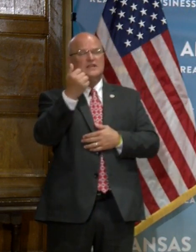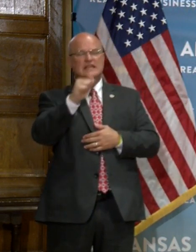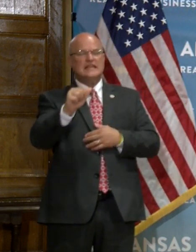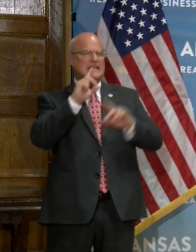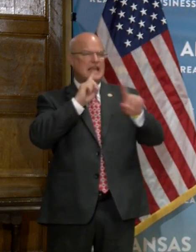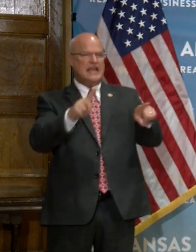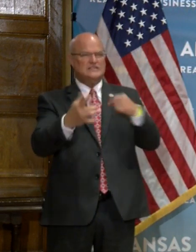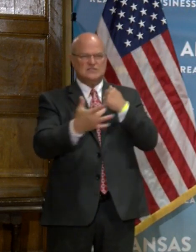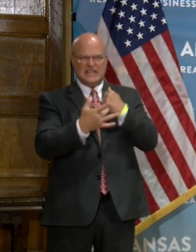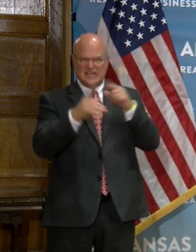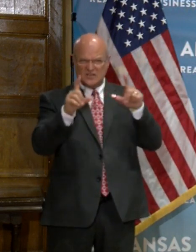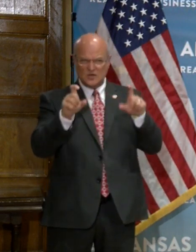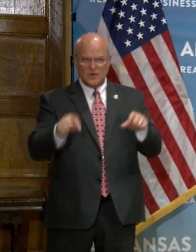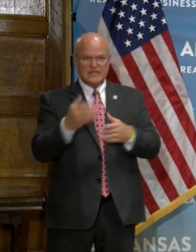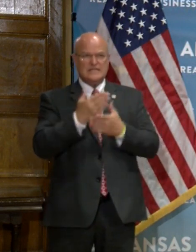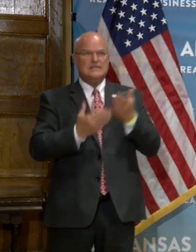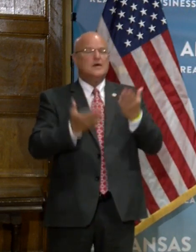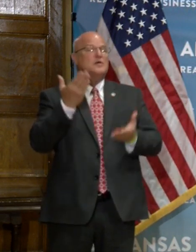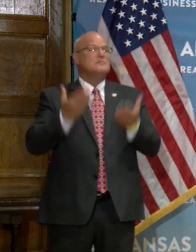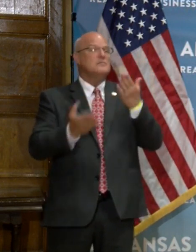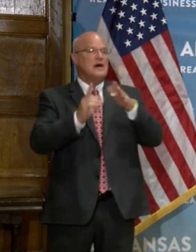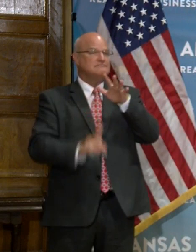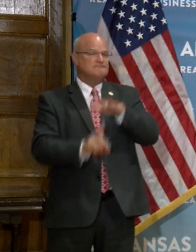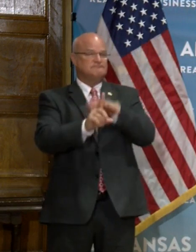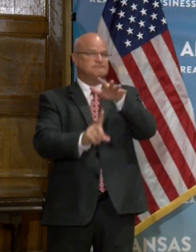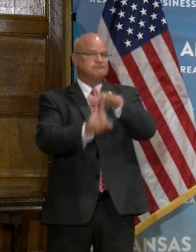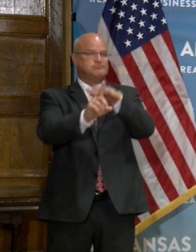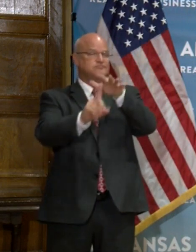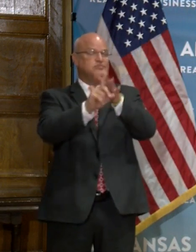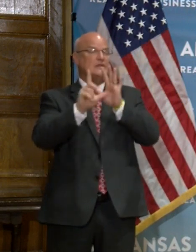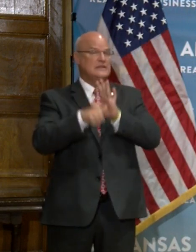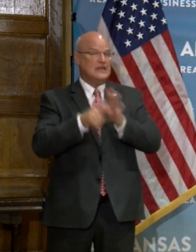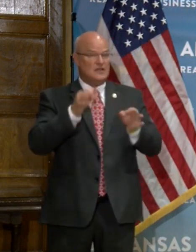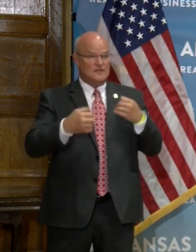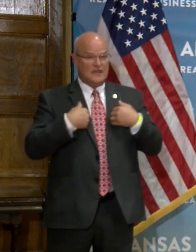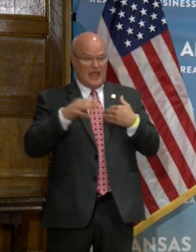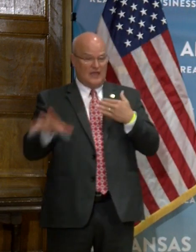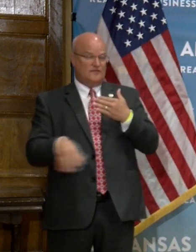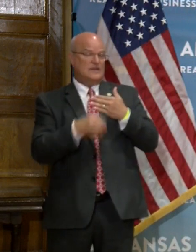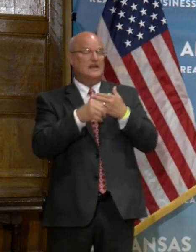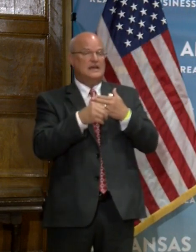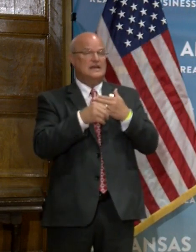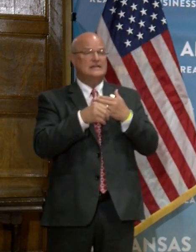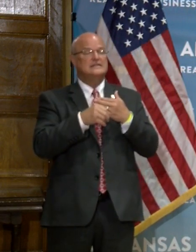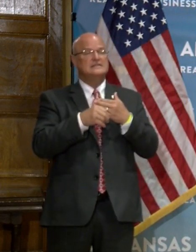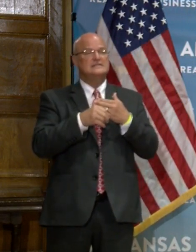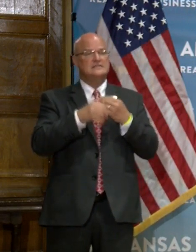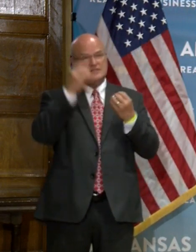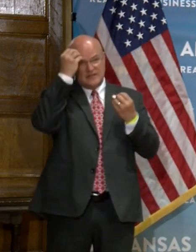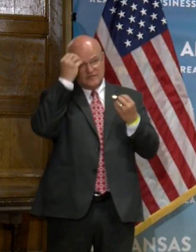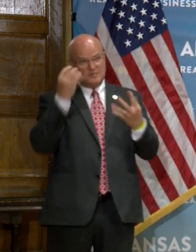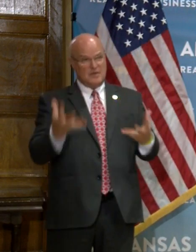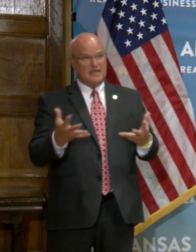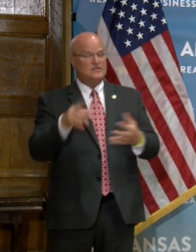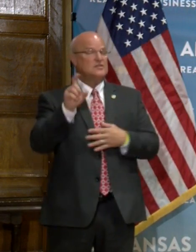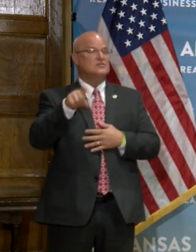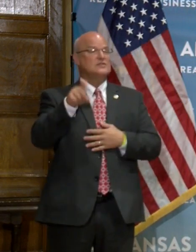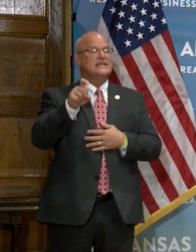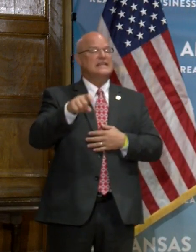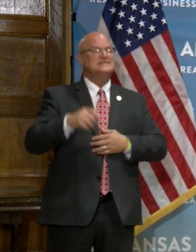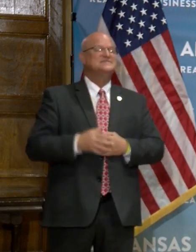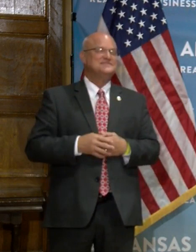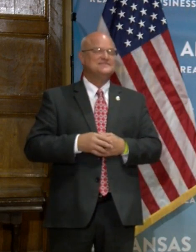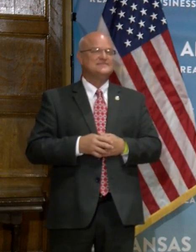technical questions, and some of those might come up afterwards if you have additional information that you need on